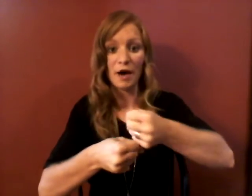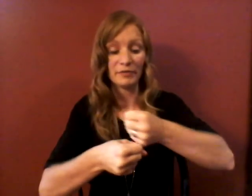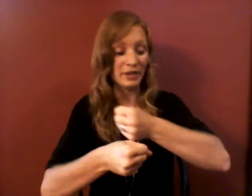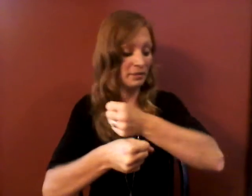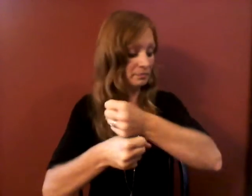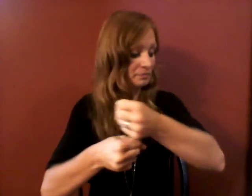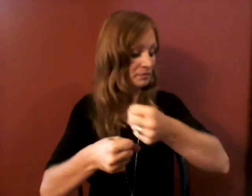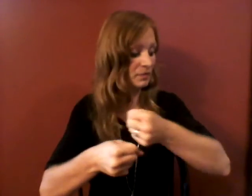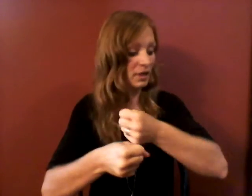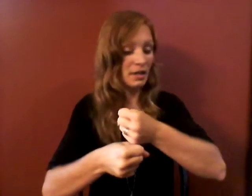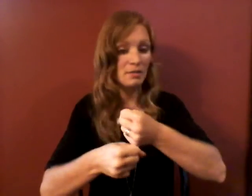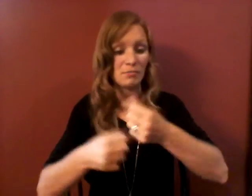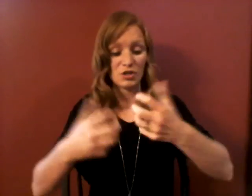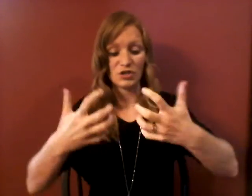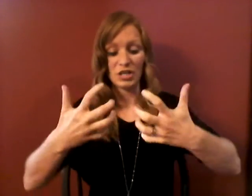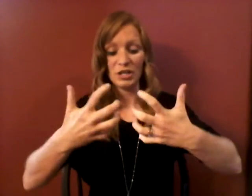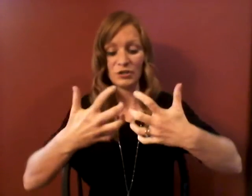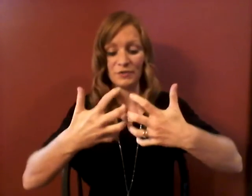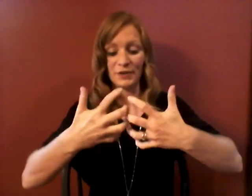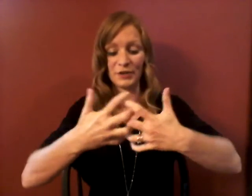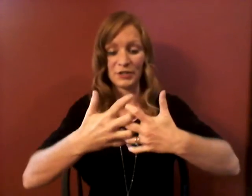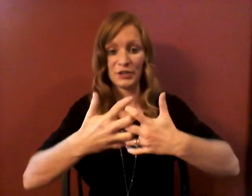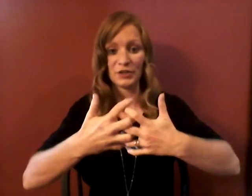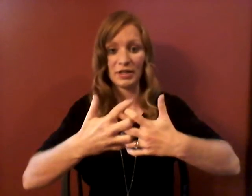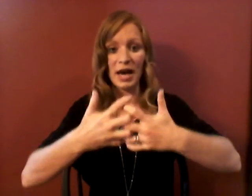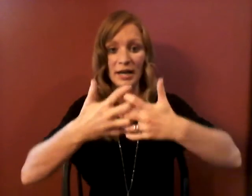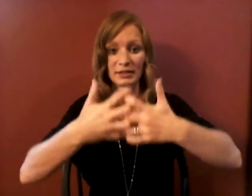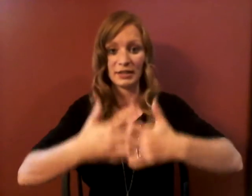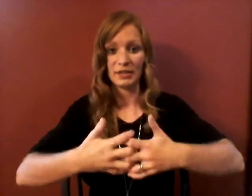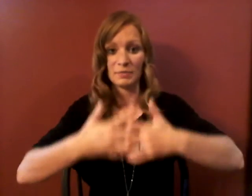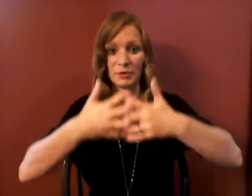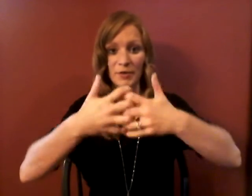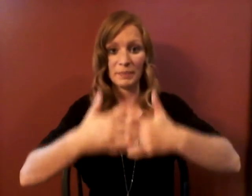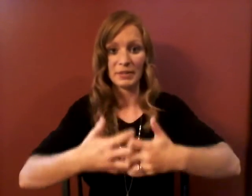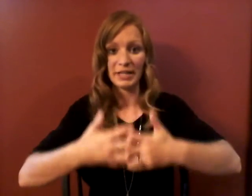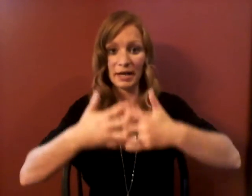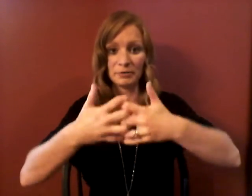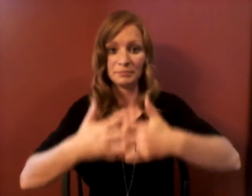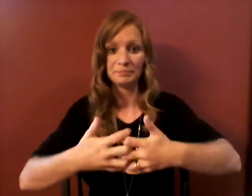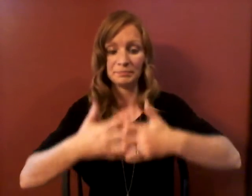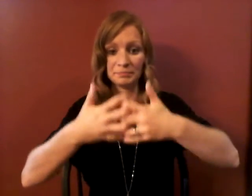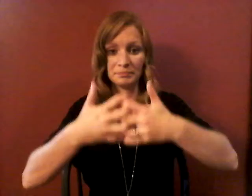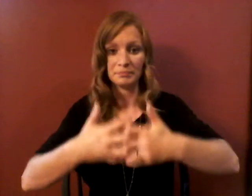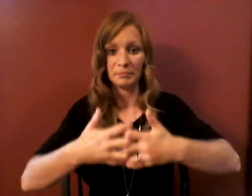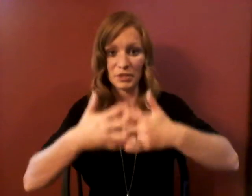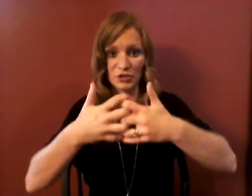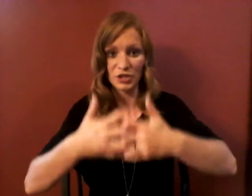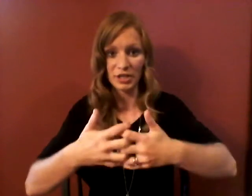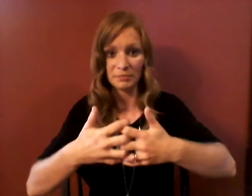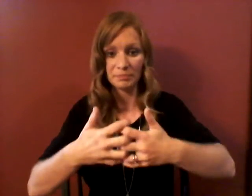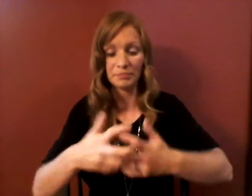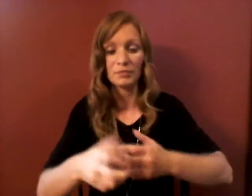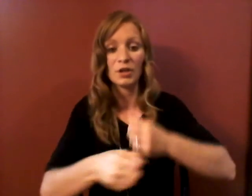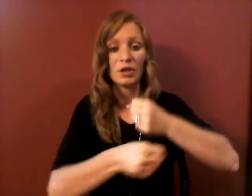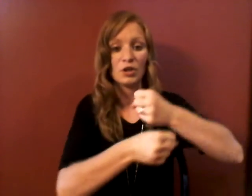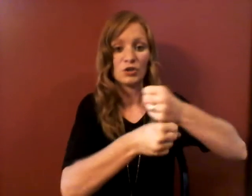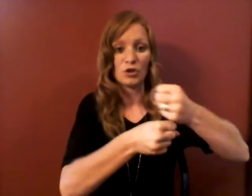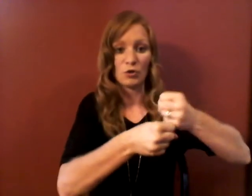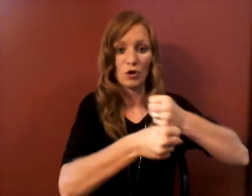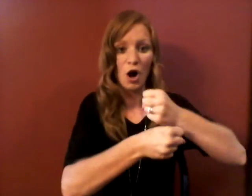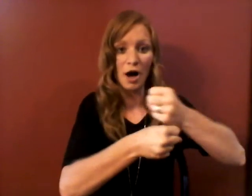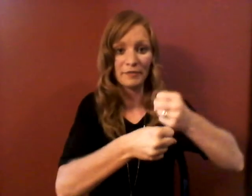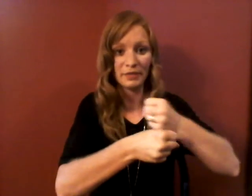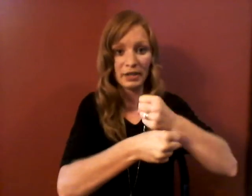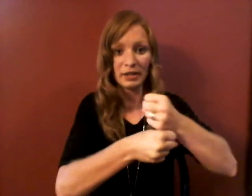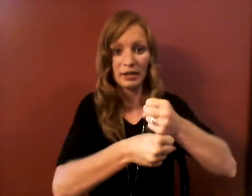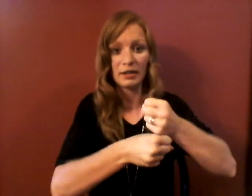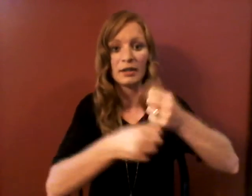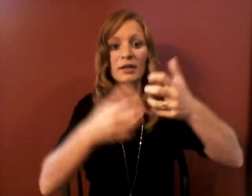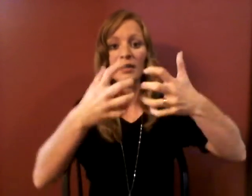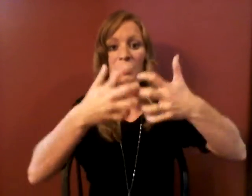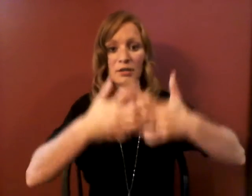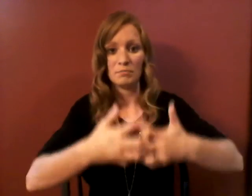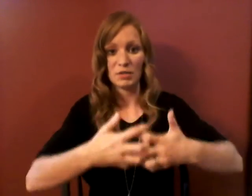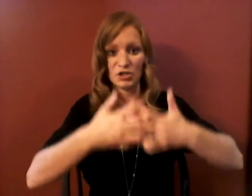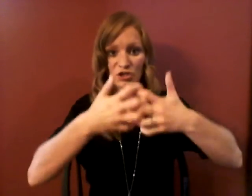Coffee, machine, your fingers are interlocked and they move up and down. Machine. So coffee,